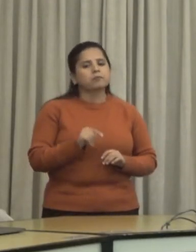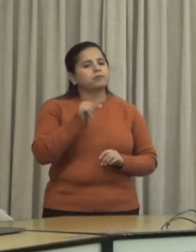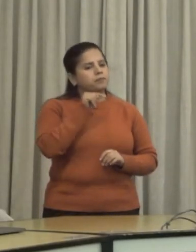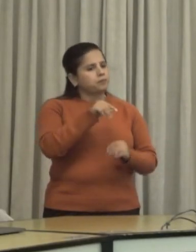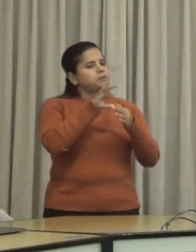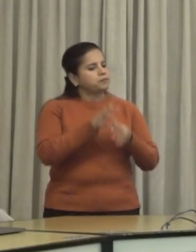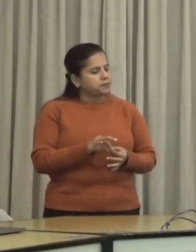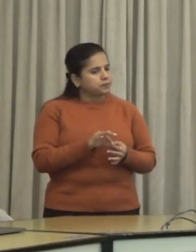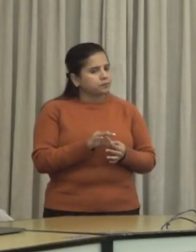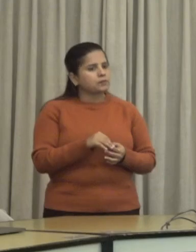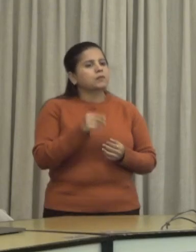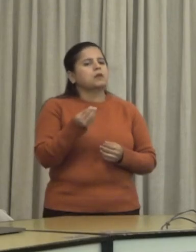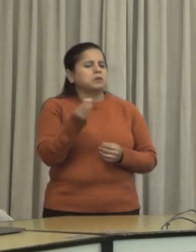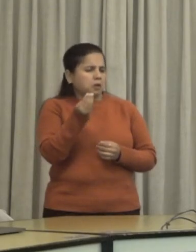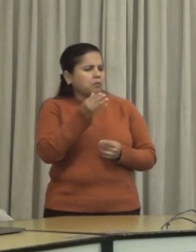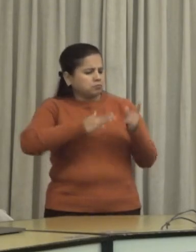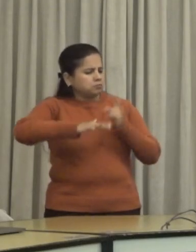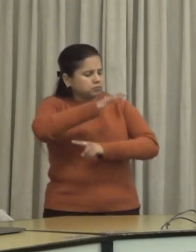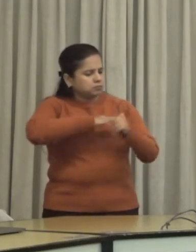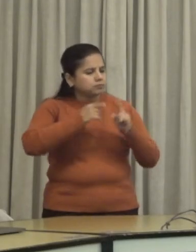is under certain